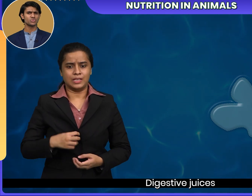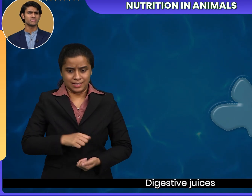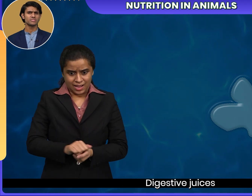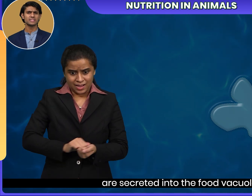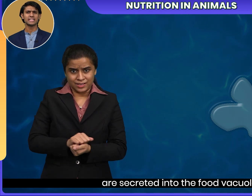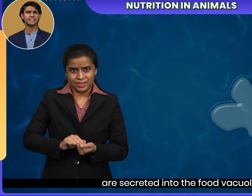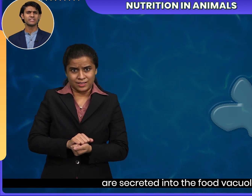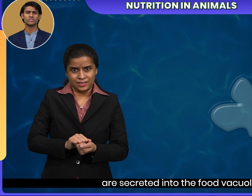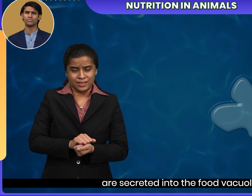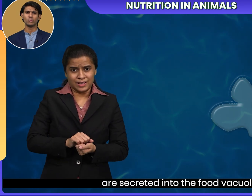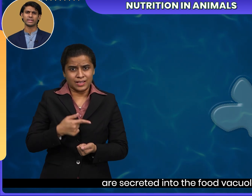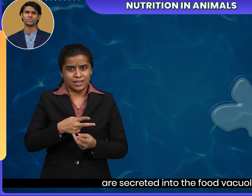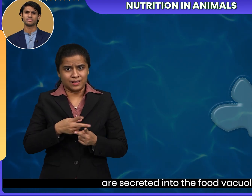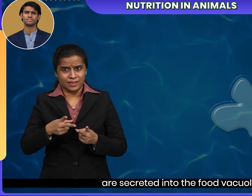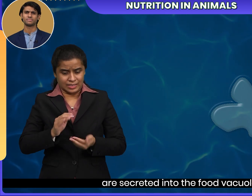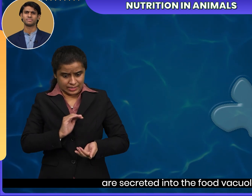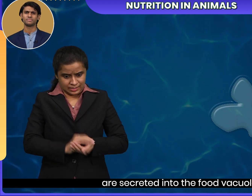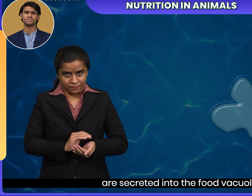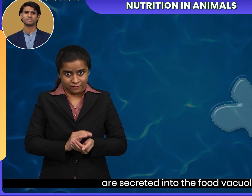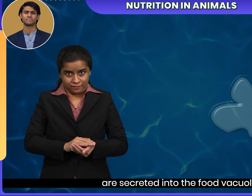Digestive juices are secreted in the food vacuole.